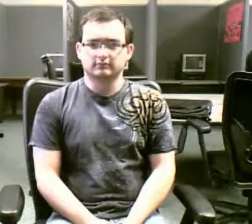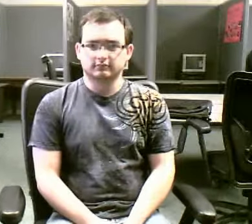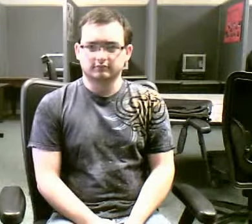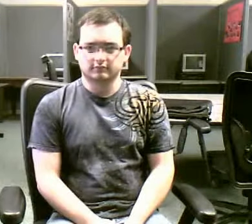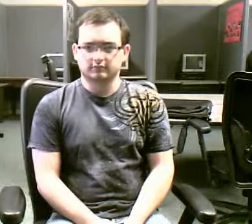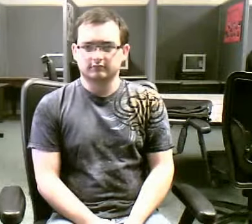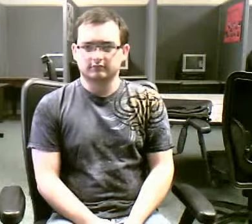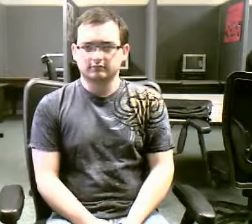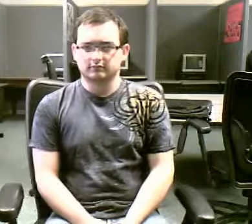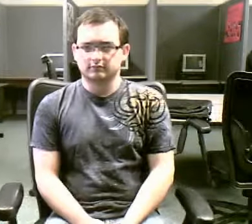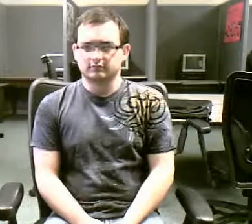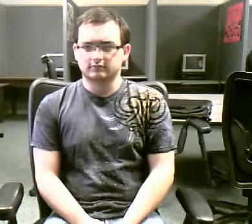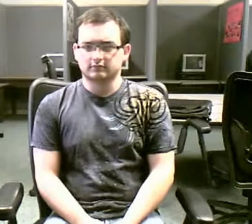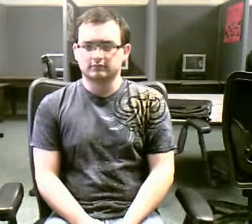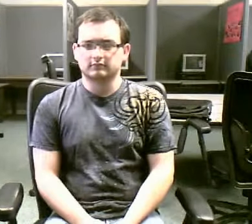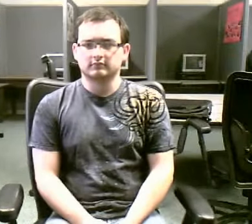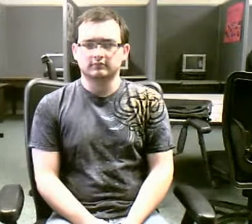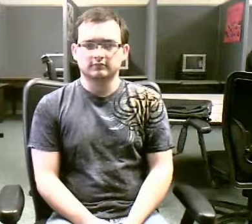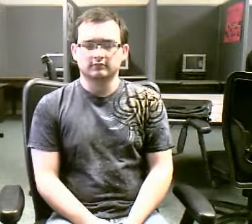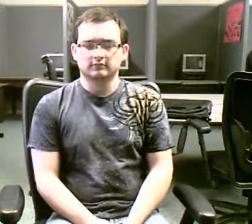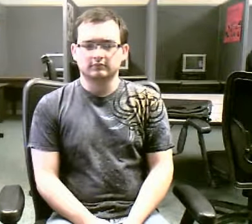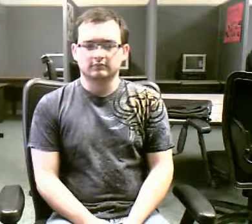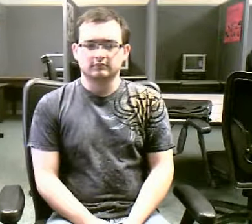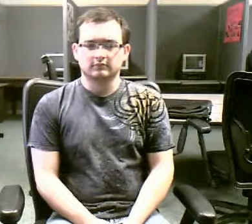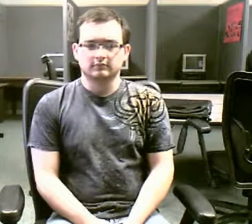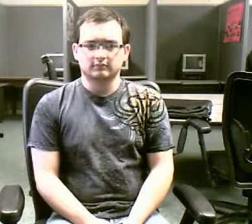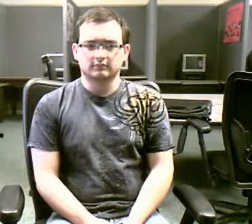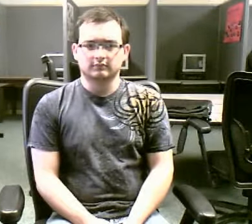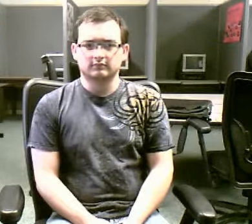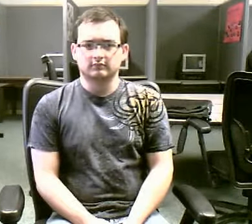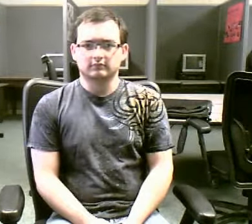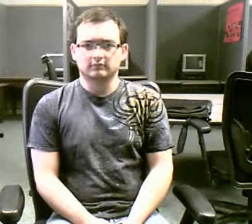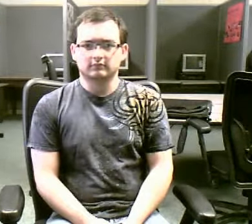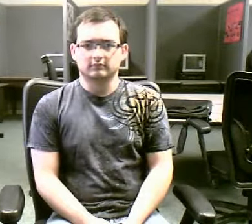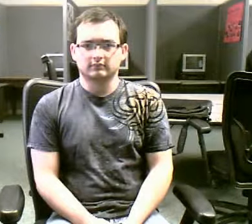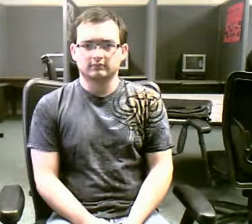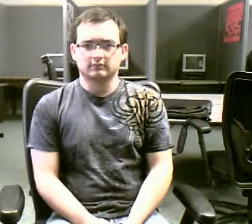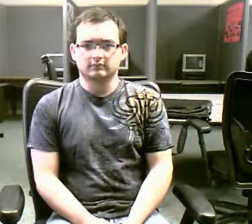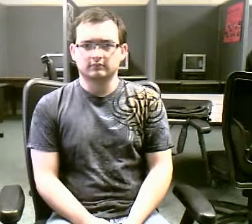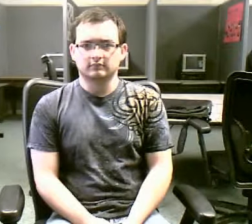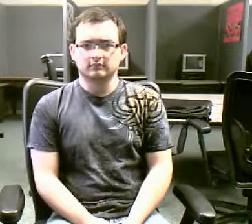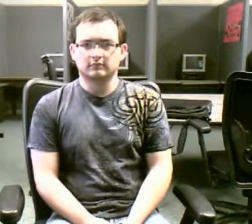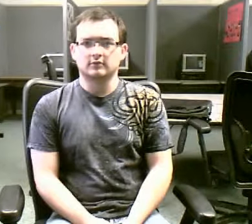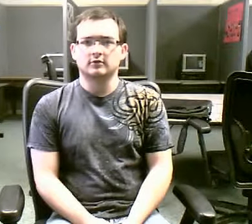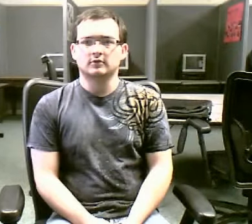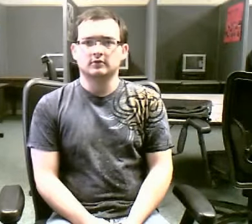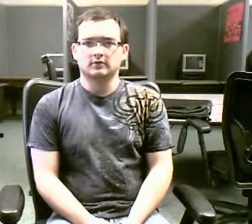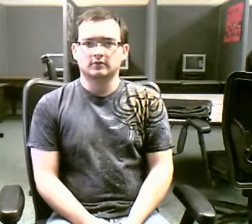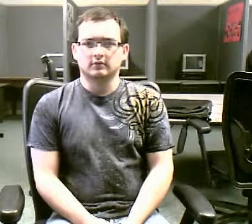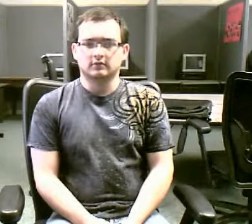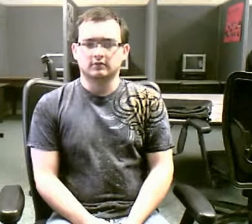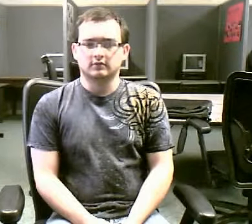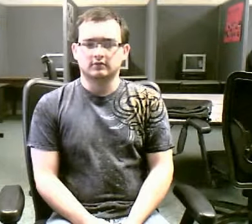The skeletal system is a framework of bones, cartilages, and ligaments